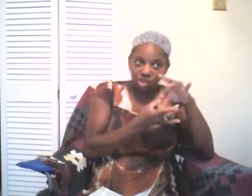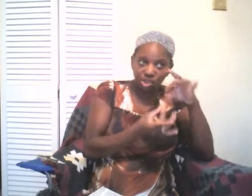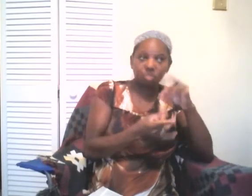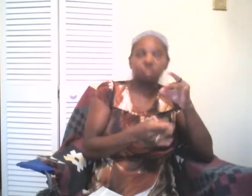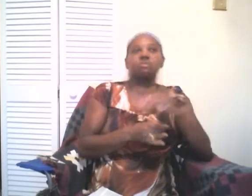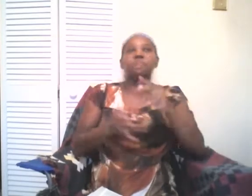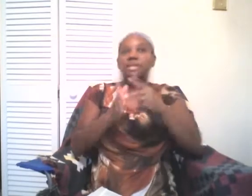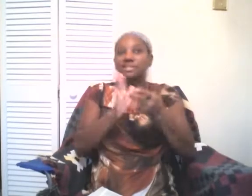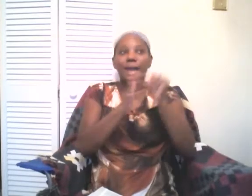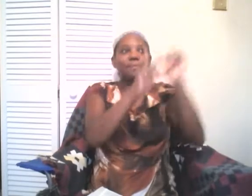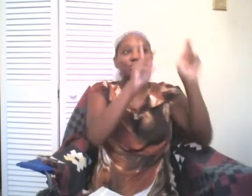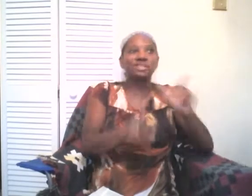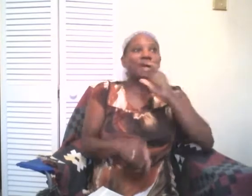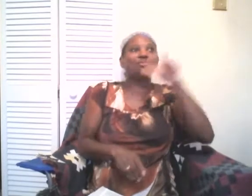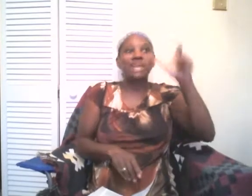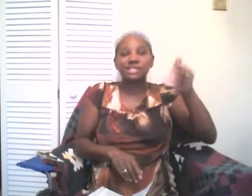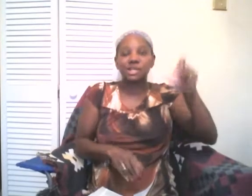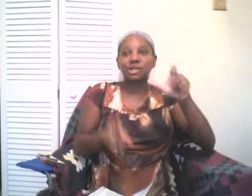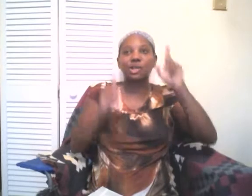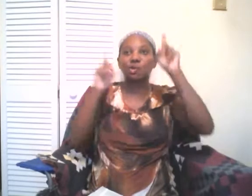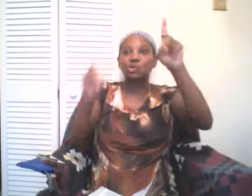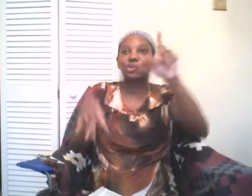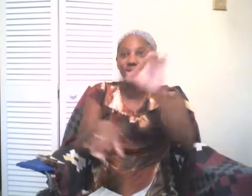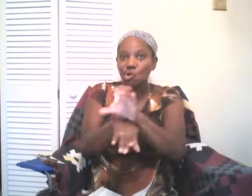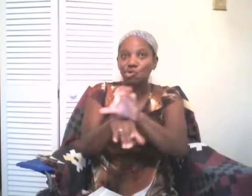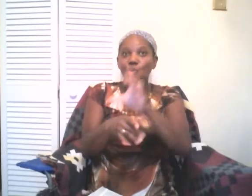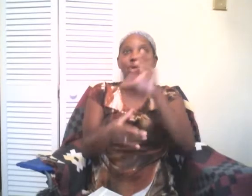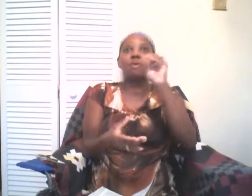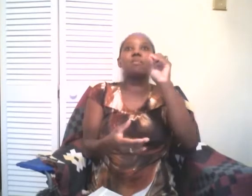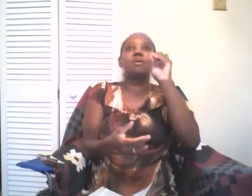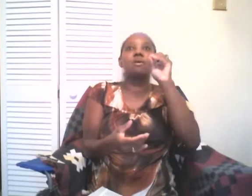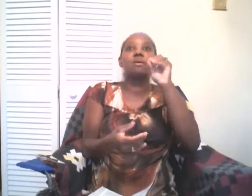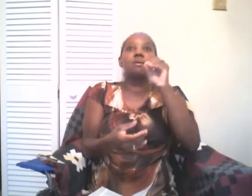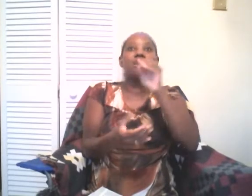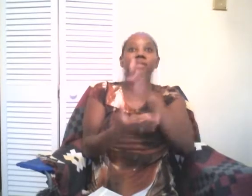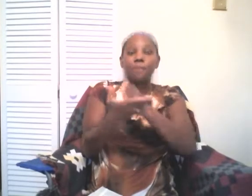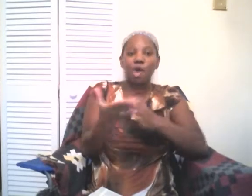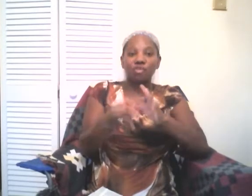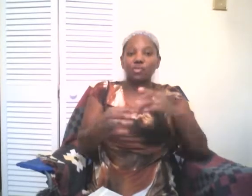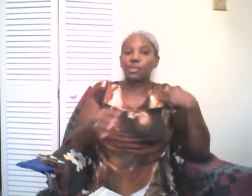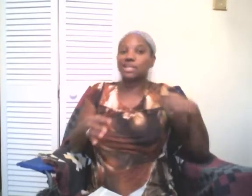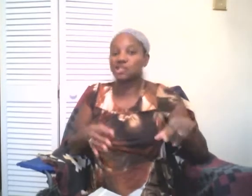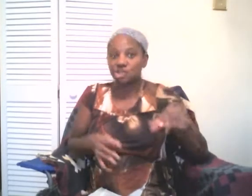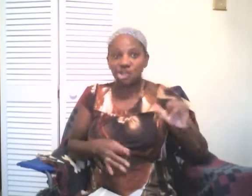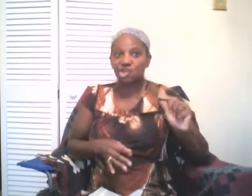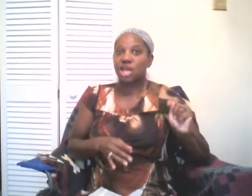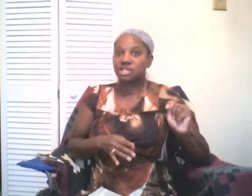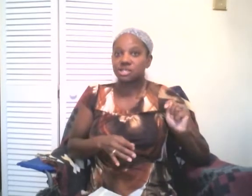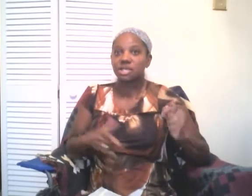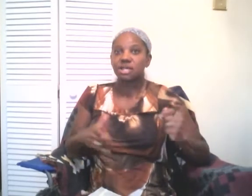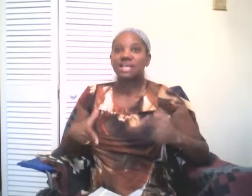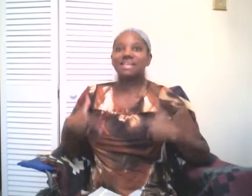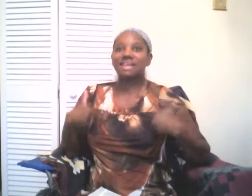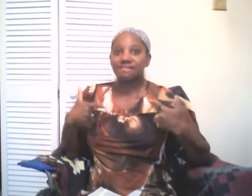Spiritual means that person not necessarily go to a church or is a part of a religion. They just live